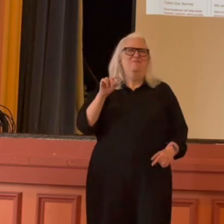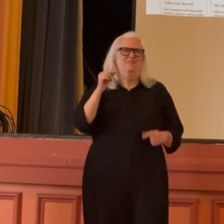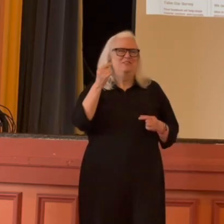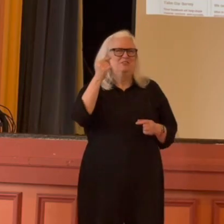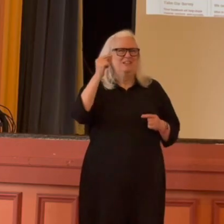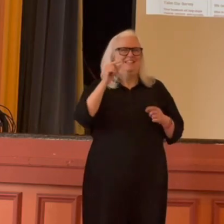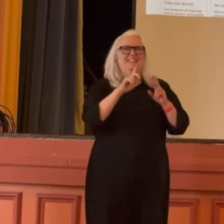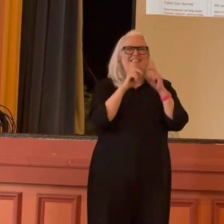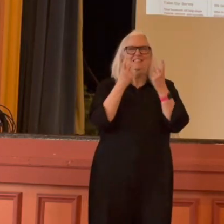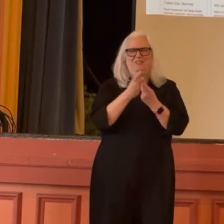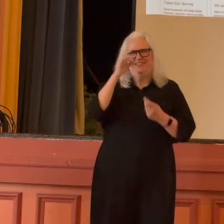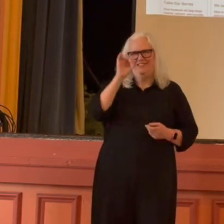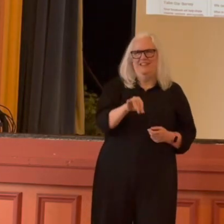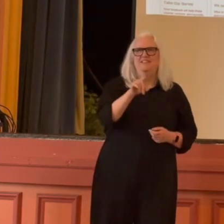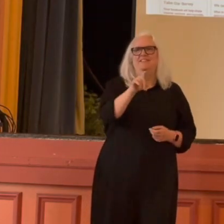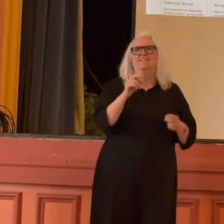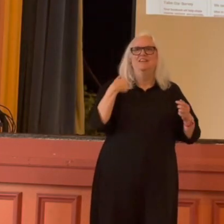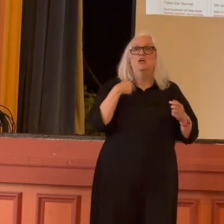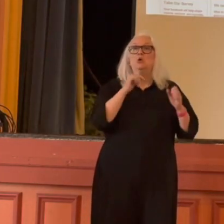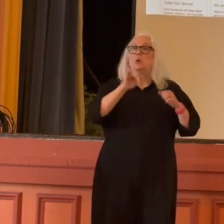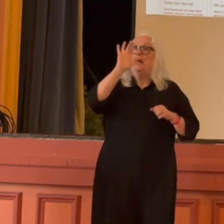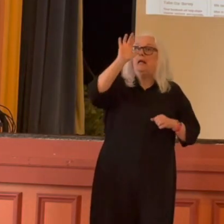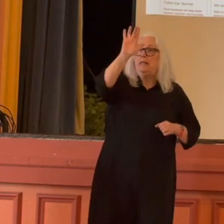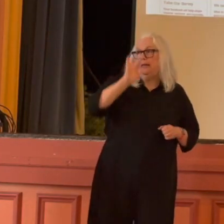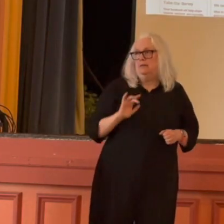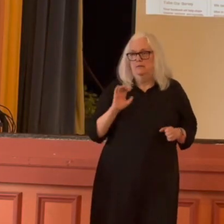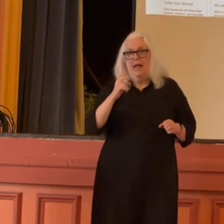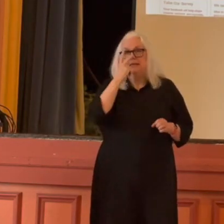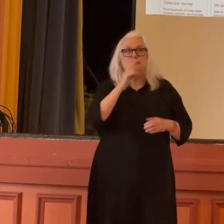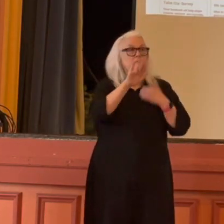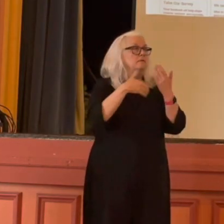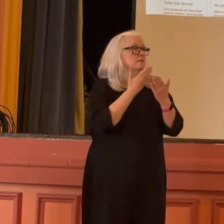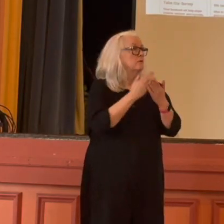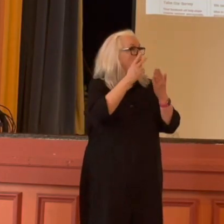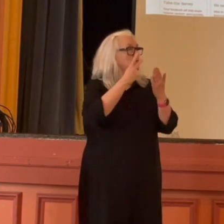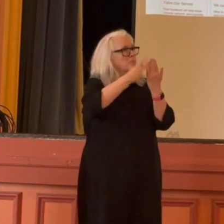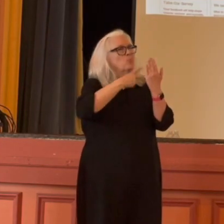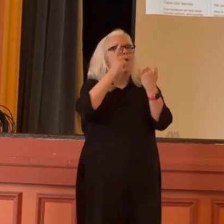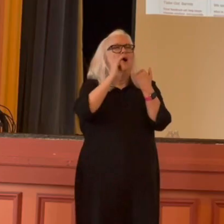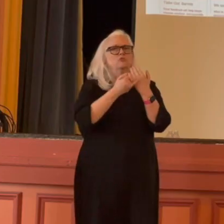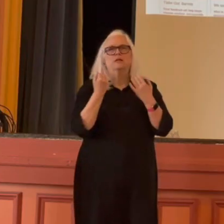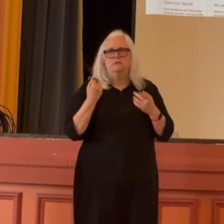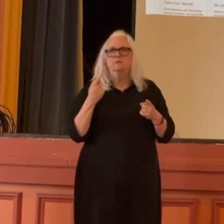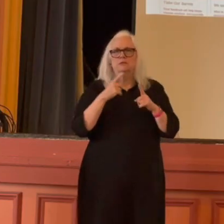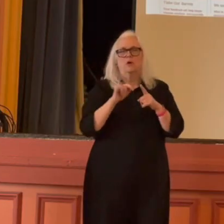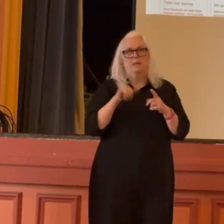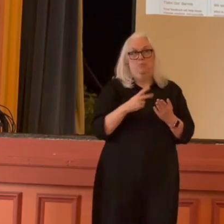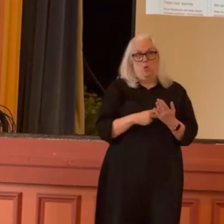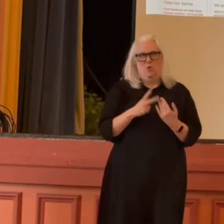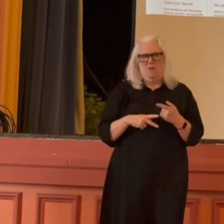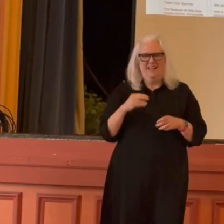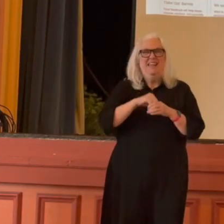here, you can click on that district and see all of the programs, or the projects rather, from the program in that